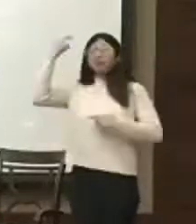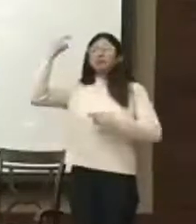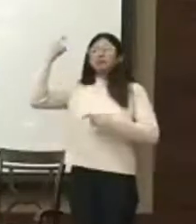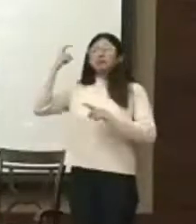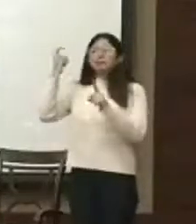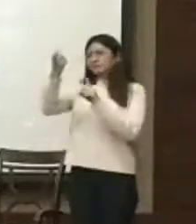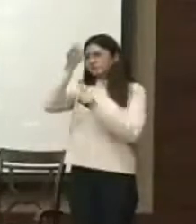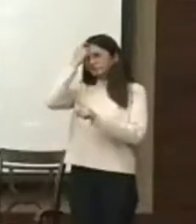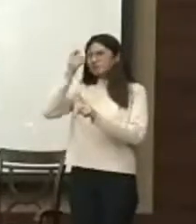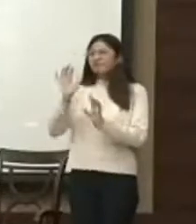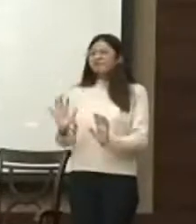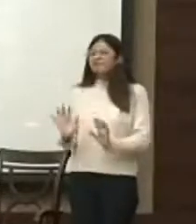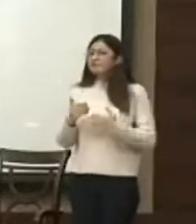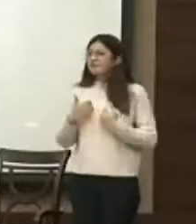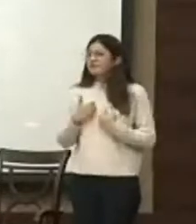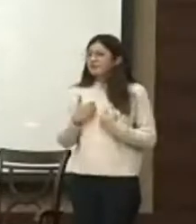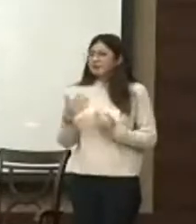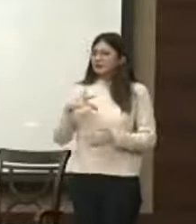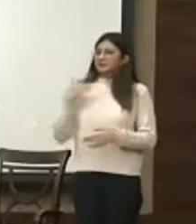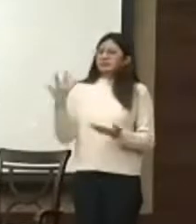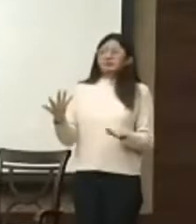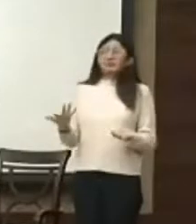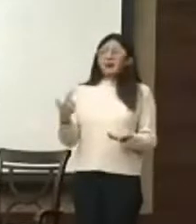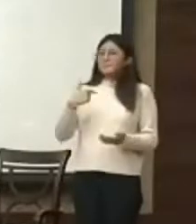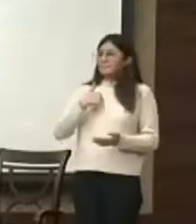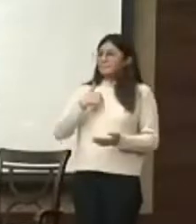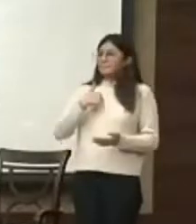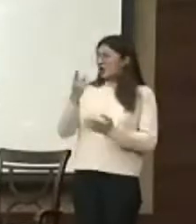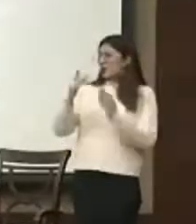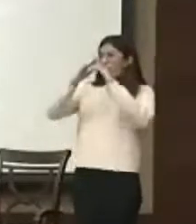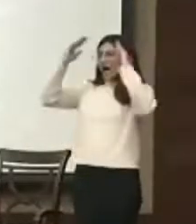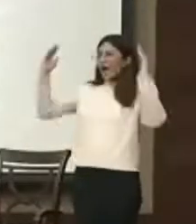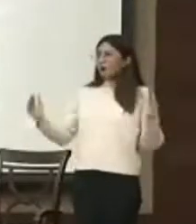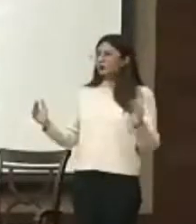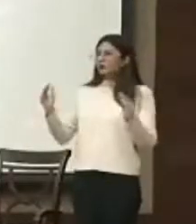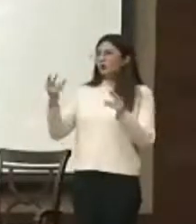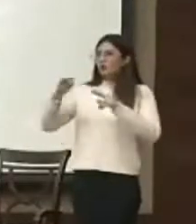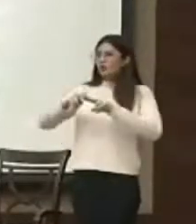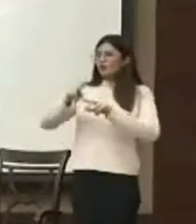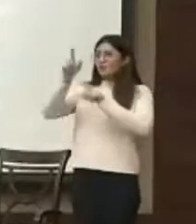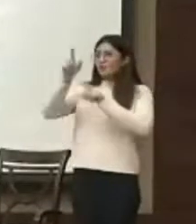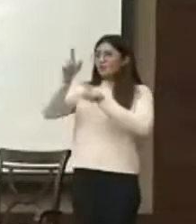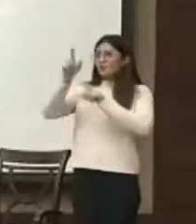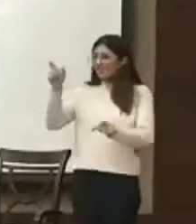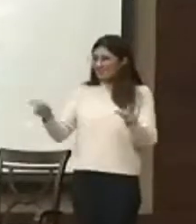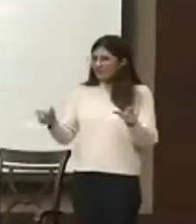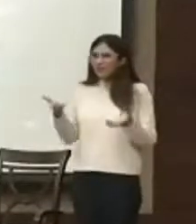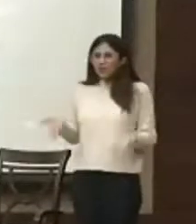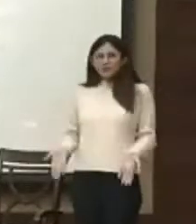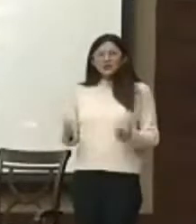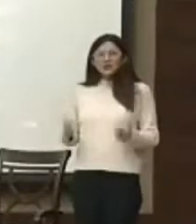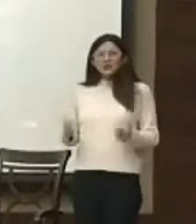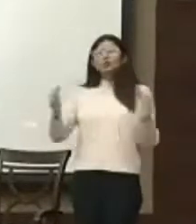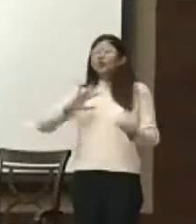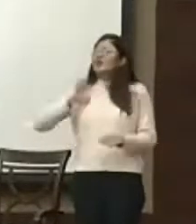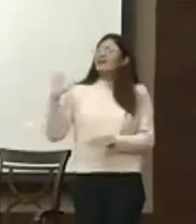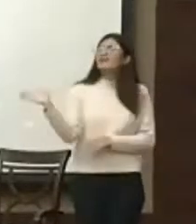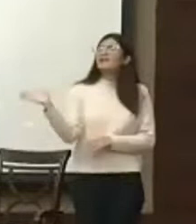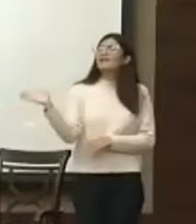is when we qualify ourselves as the House of the People, this is the house of everyone. And everyone must